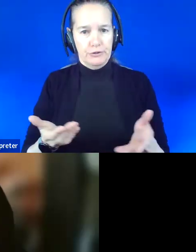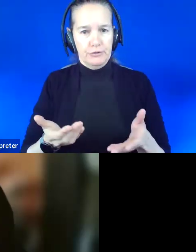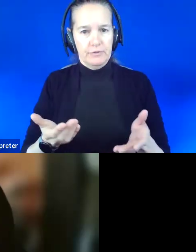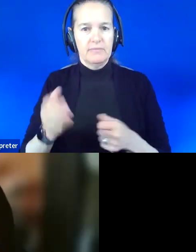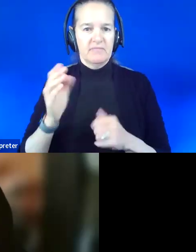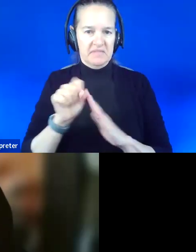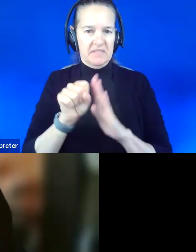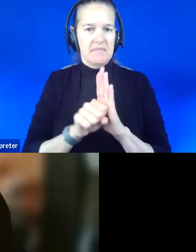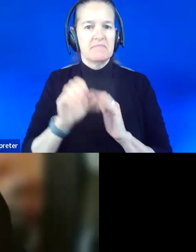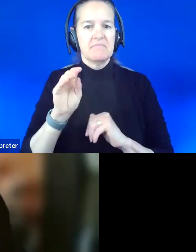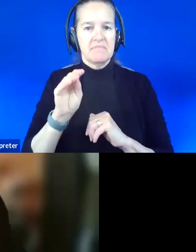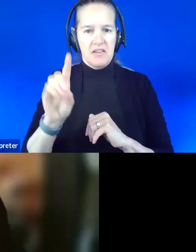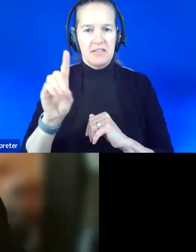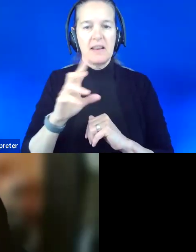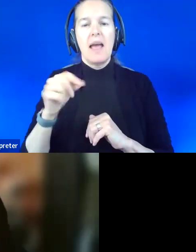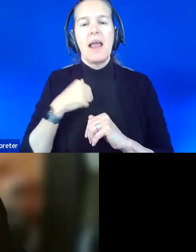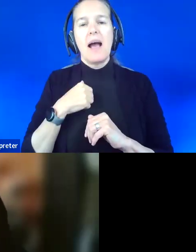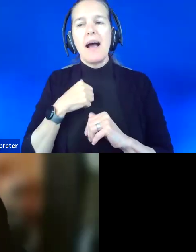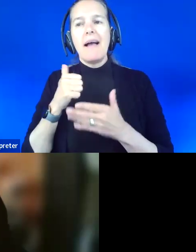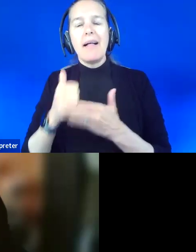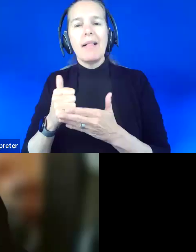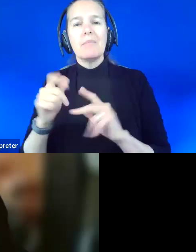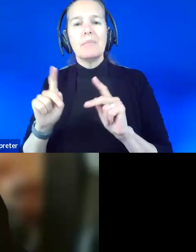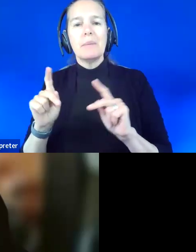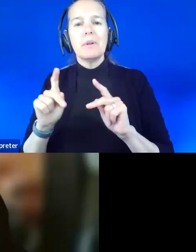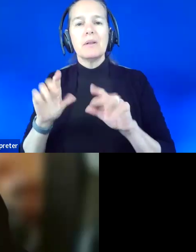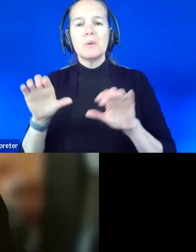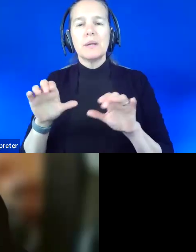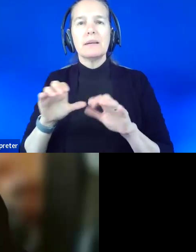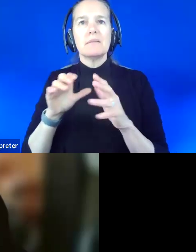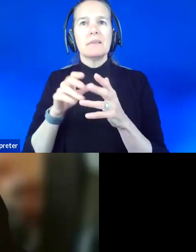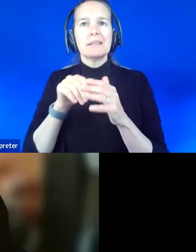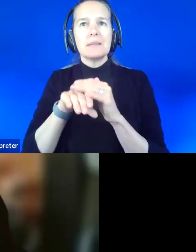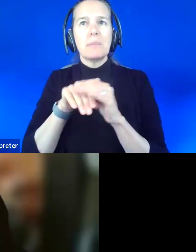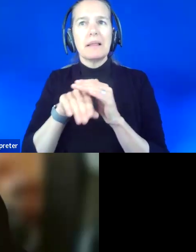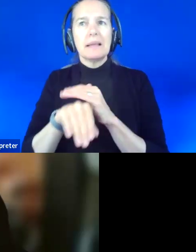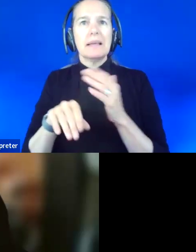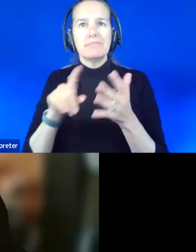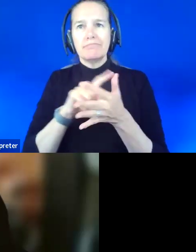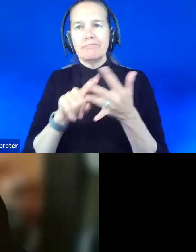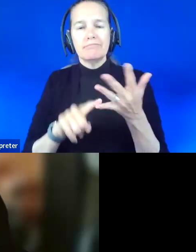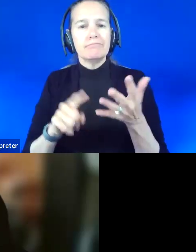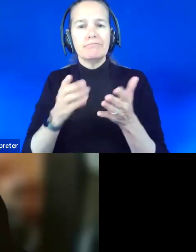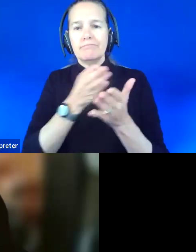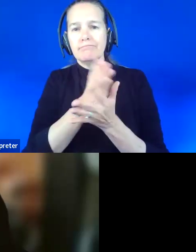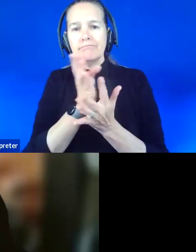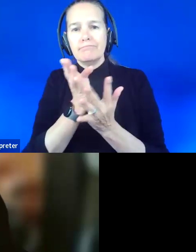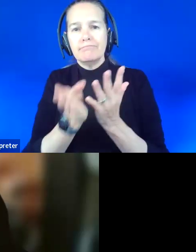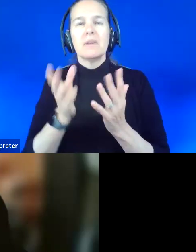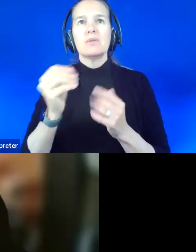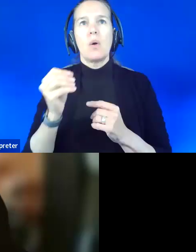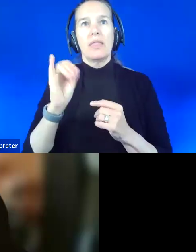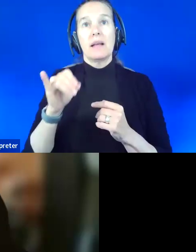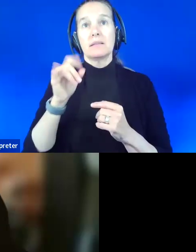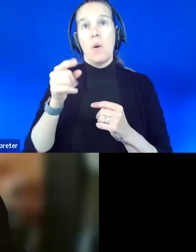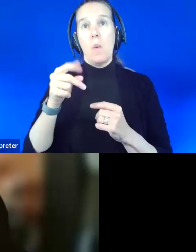I really see myself as helping people with doing accessibility in a resourceful way. This is the origin of the name. So it's called Opossum